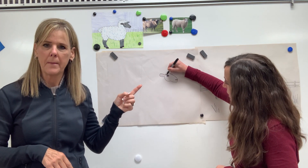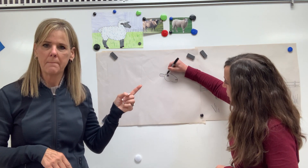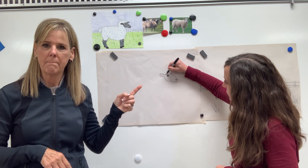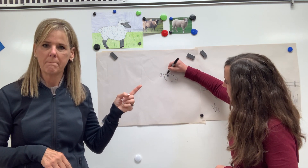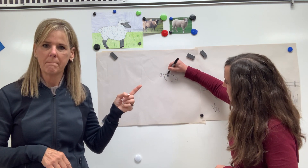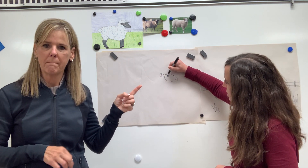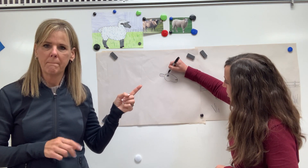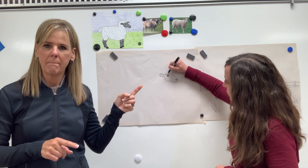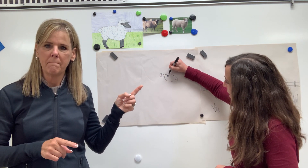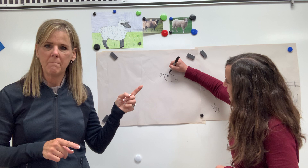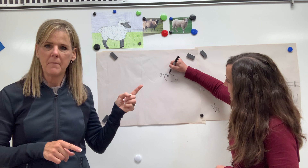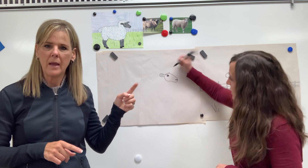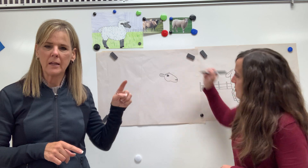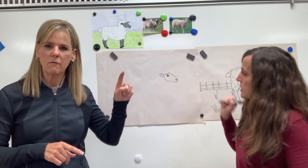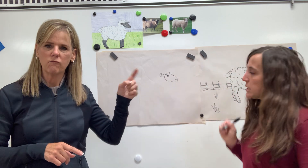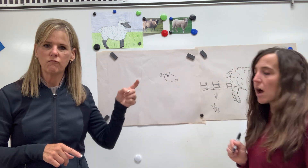little fluffy curve lines, and then I'm gonna stop.